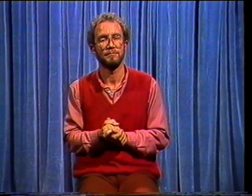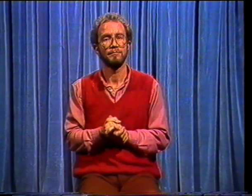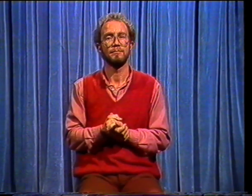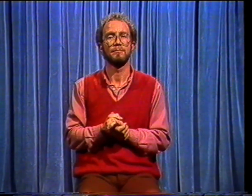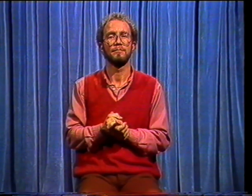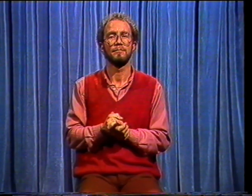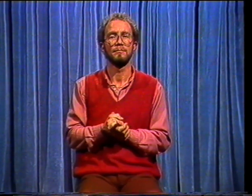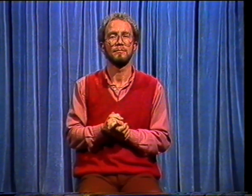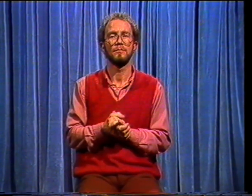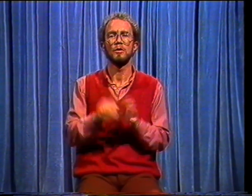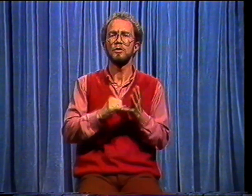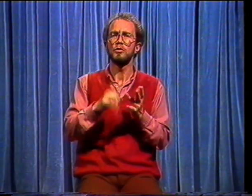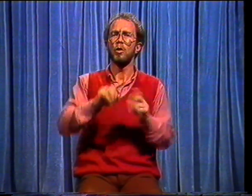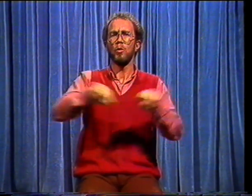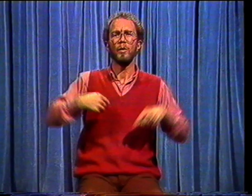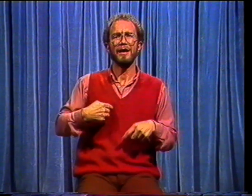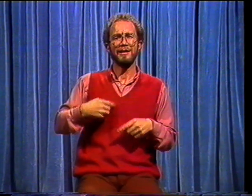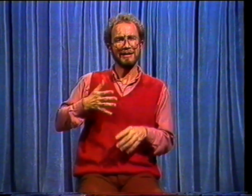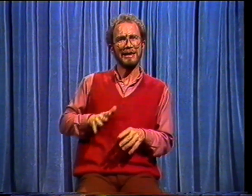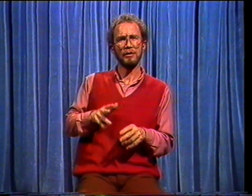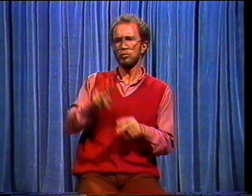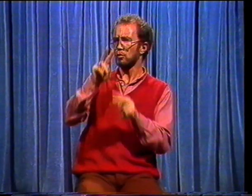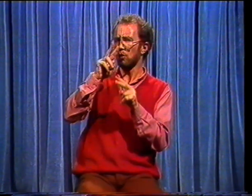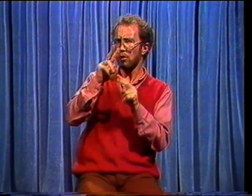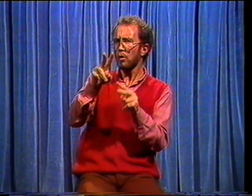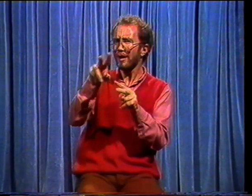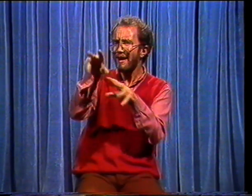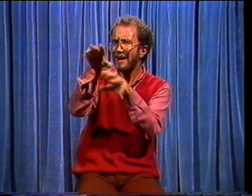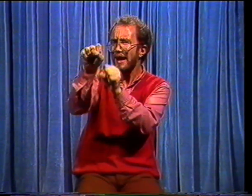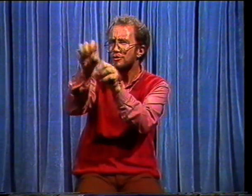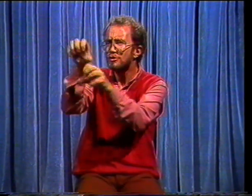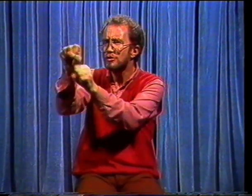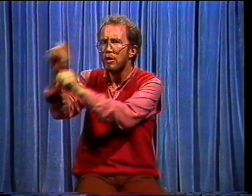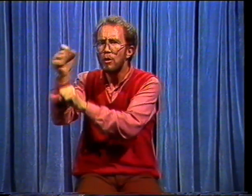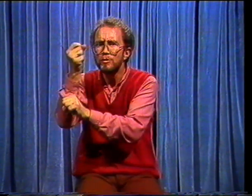angles. So we need to look out for those kinds of clues.